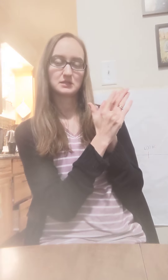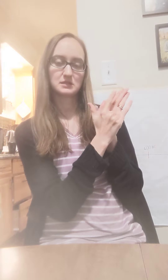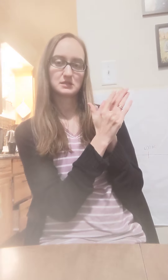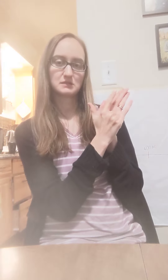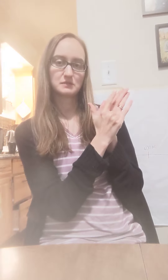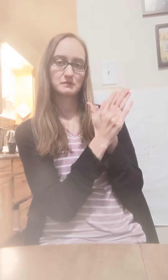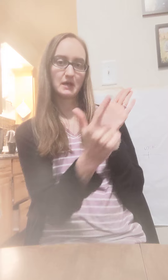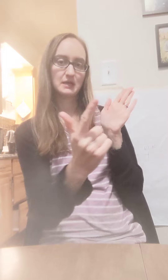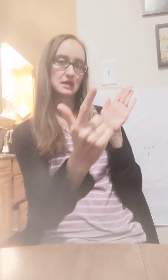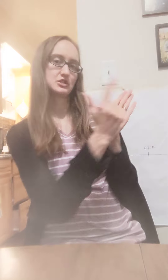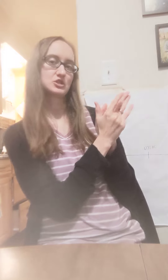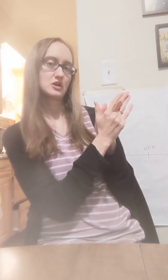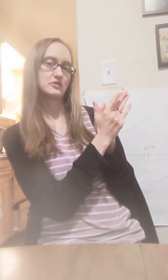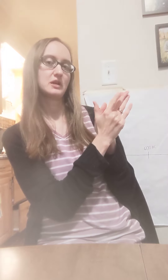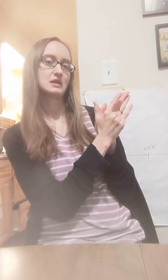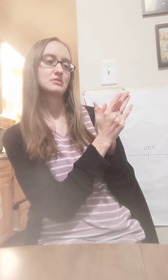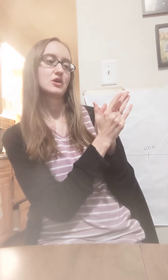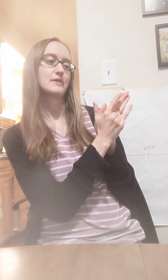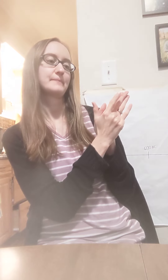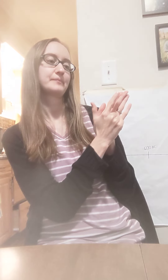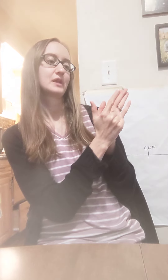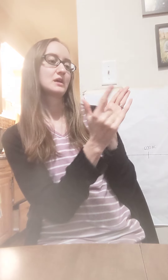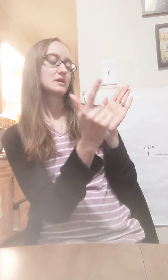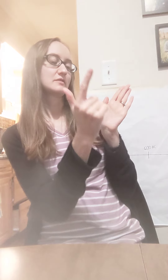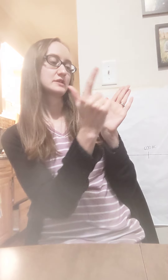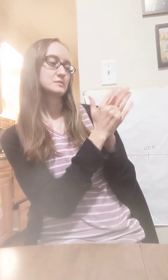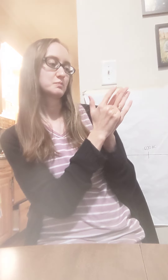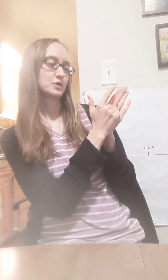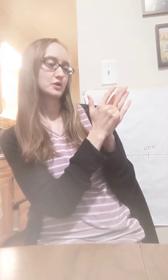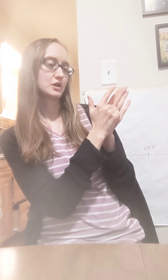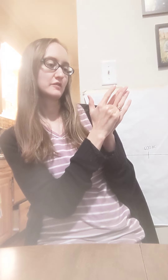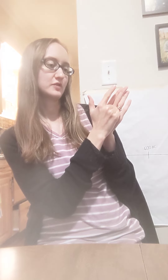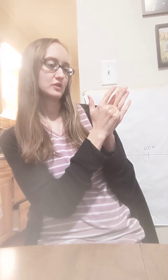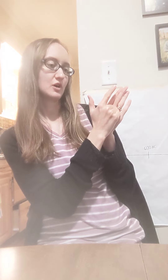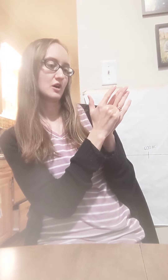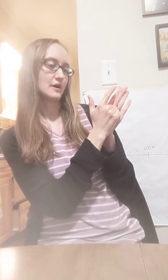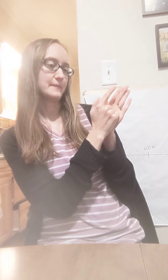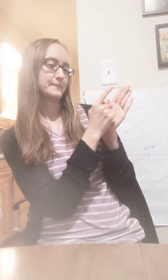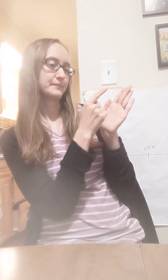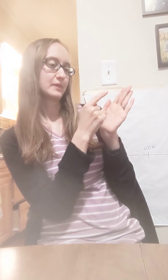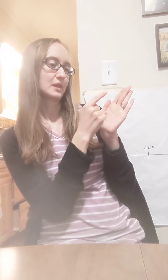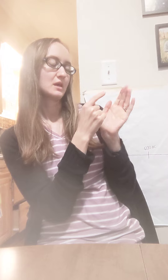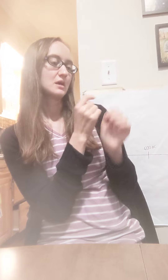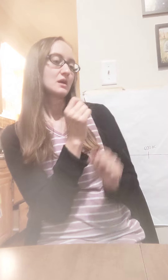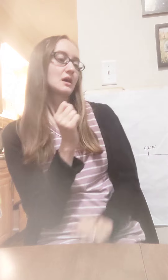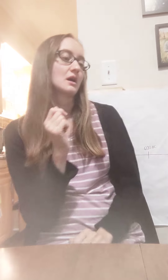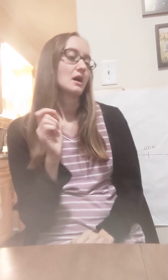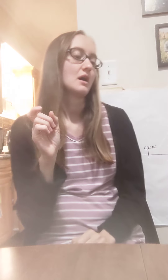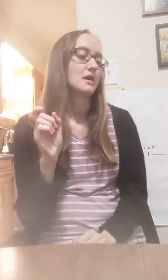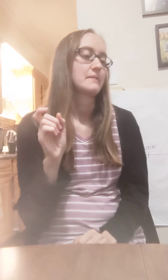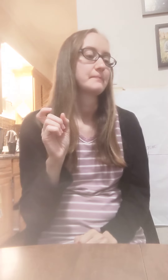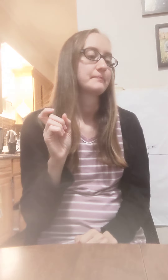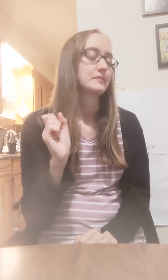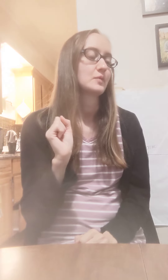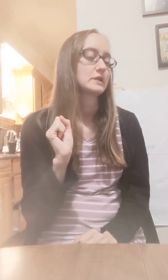smack it against your other hand, law, this book of the law, where